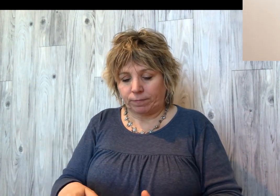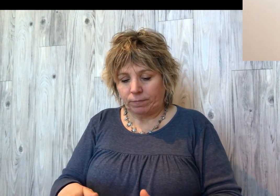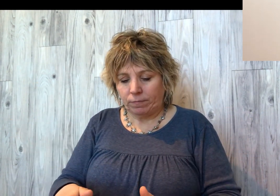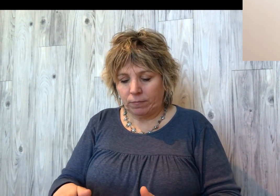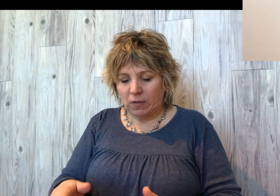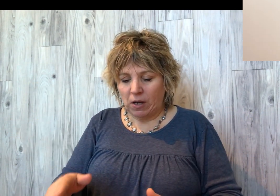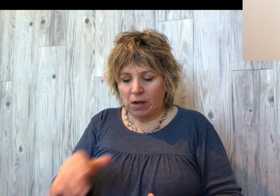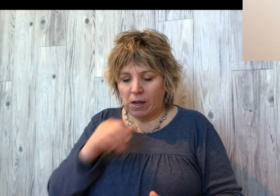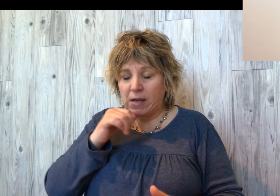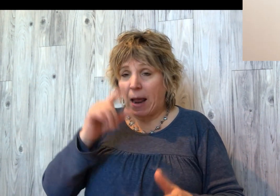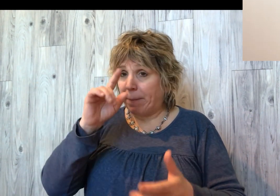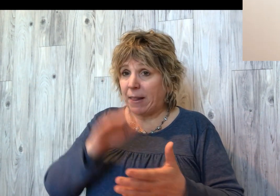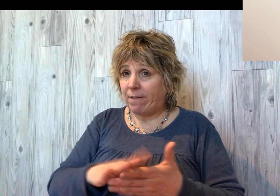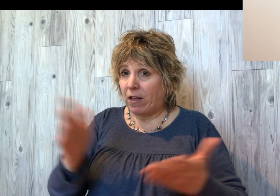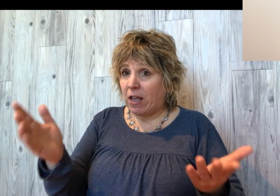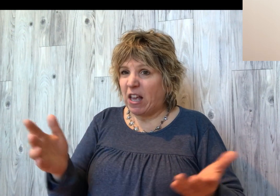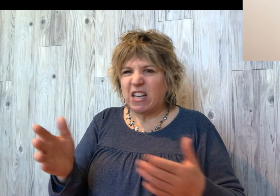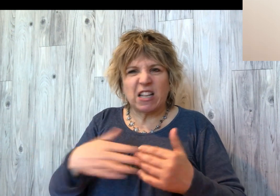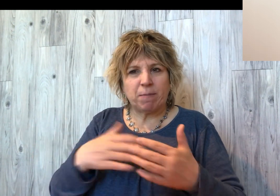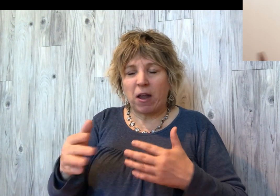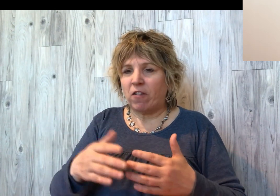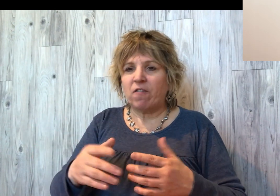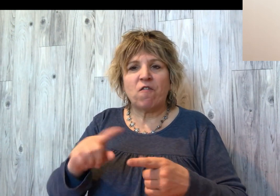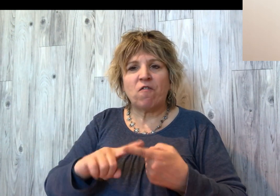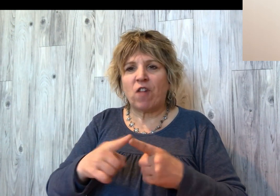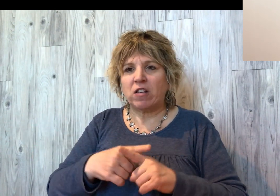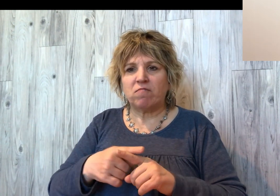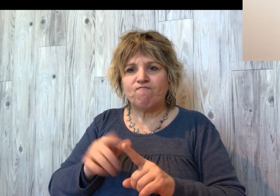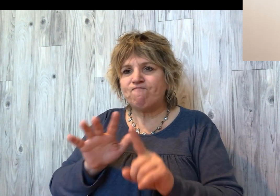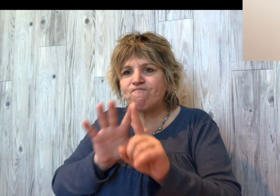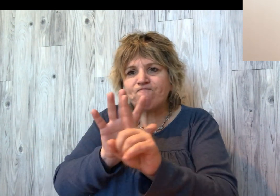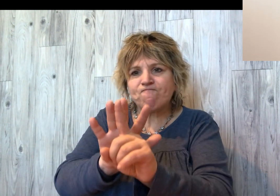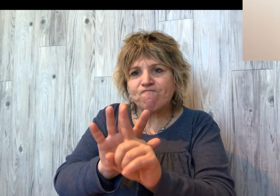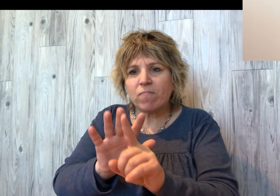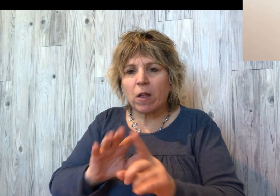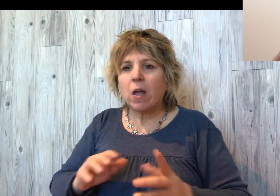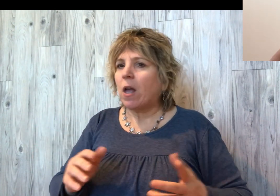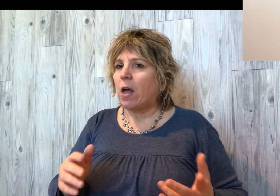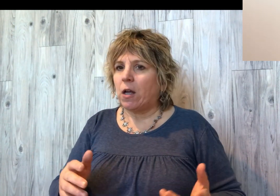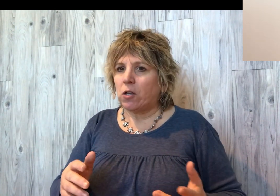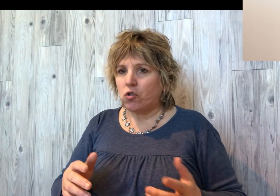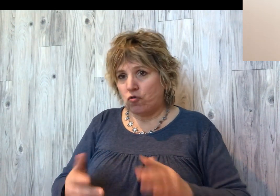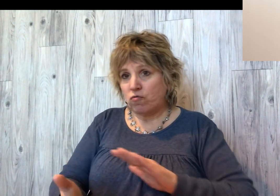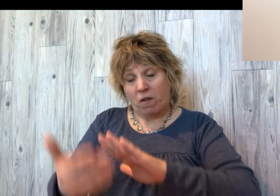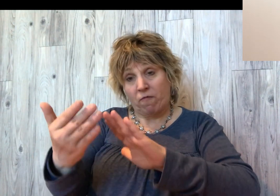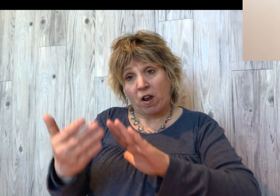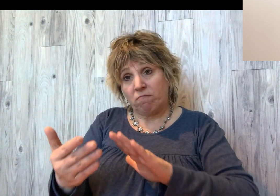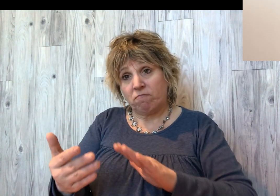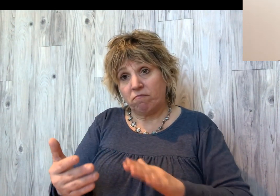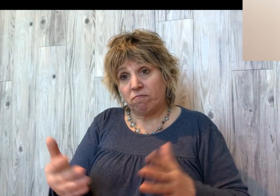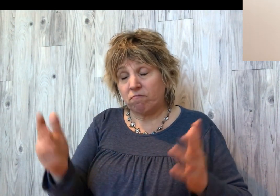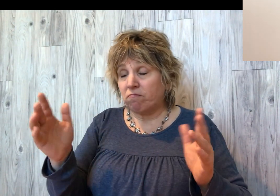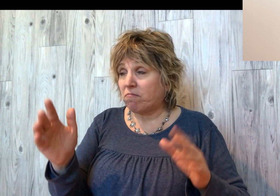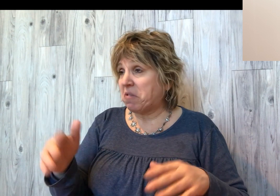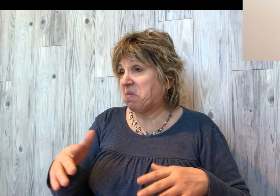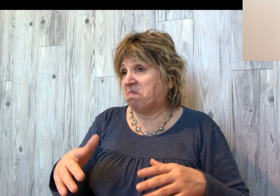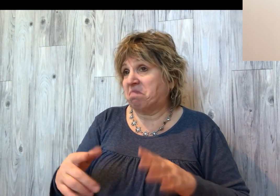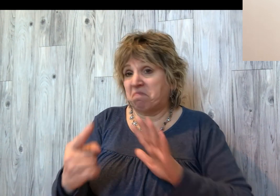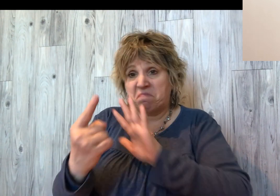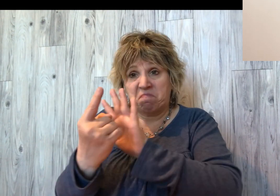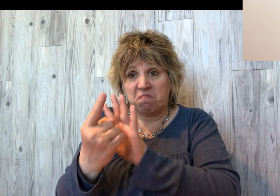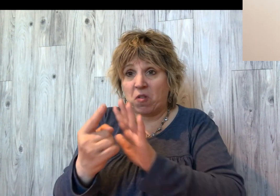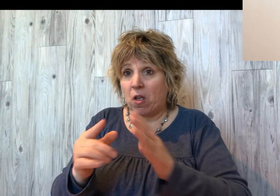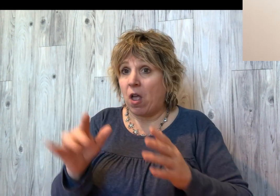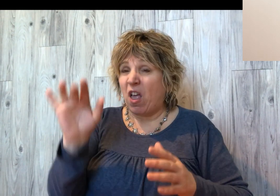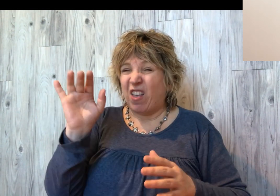them. They're not gonna believe you. Even if you bring others with you, you get a group of people together to confront. If they're in that place of a mocker,